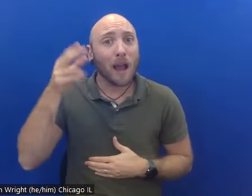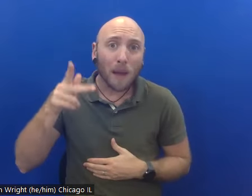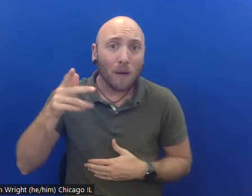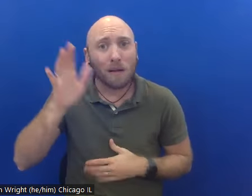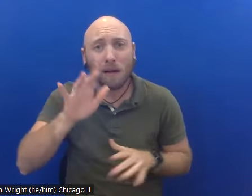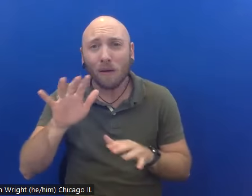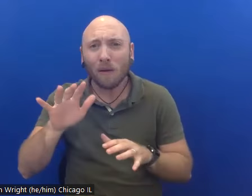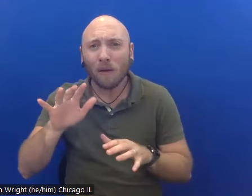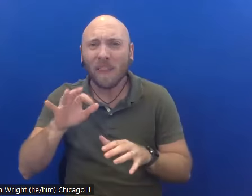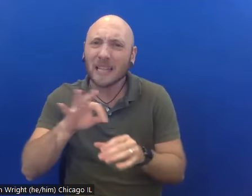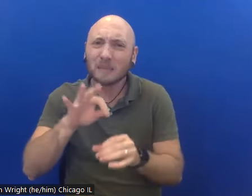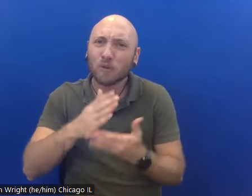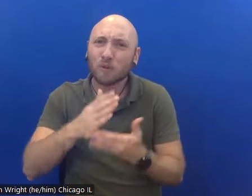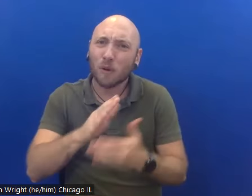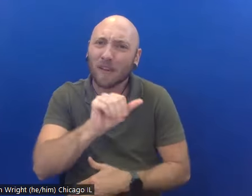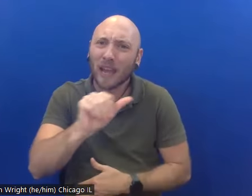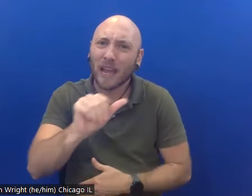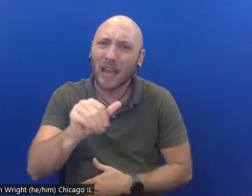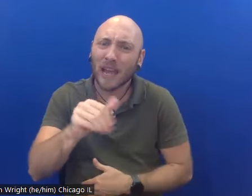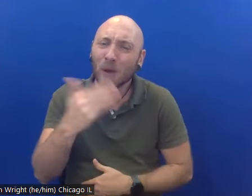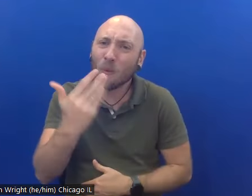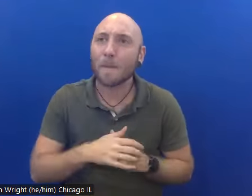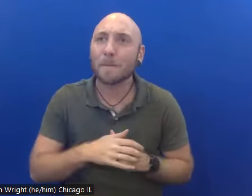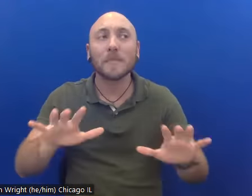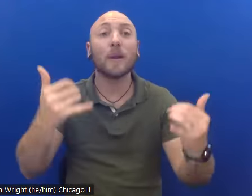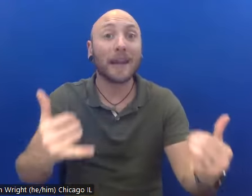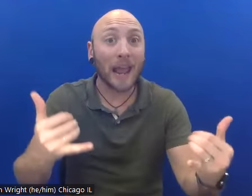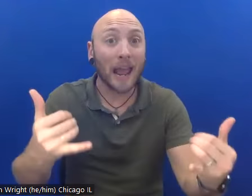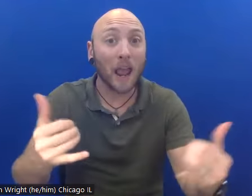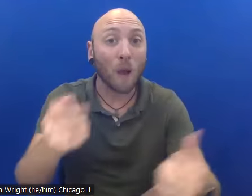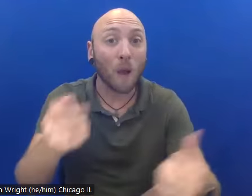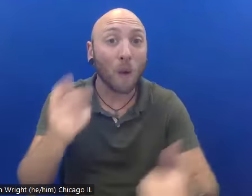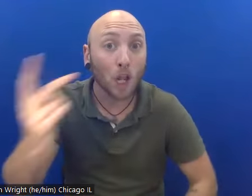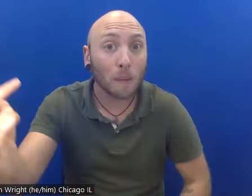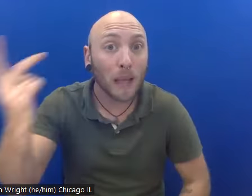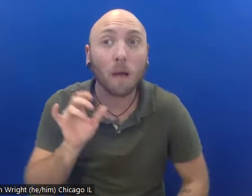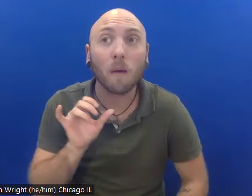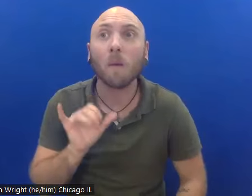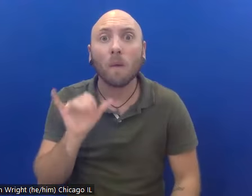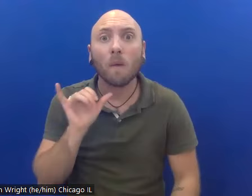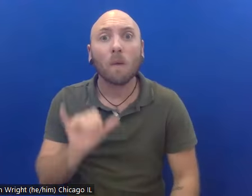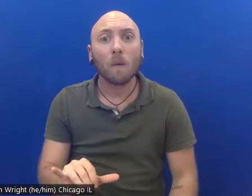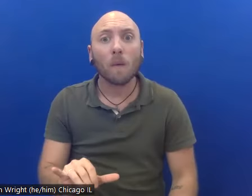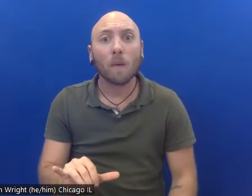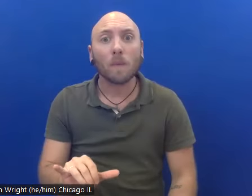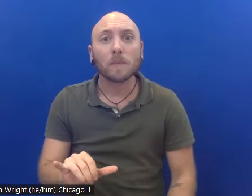so I kind of see in retrospect, right, how these harder times,